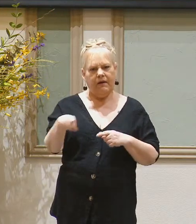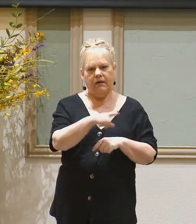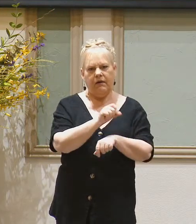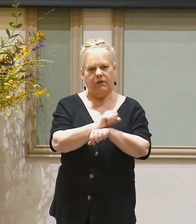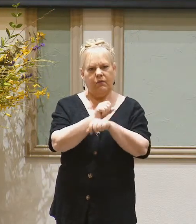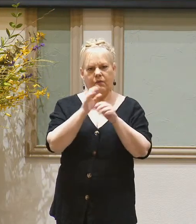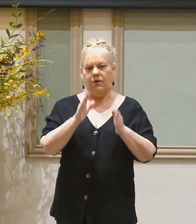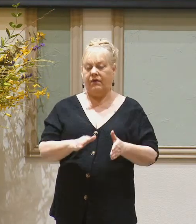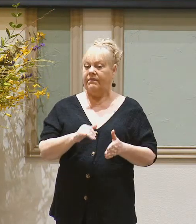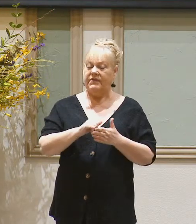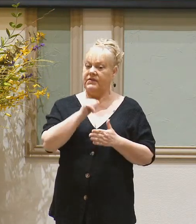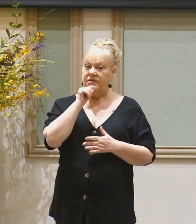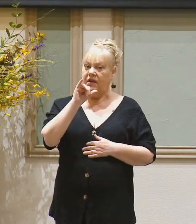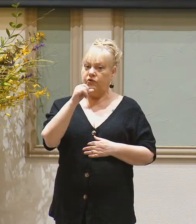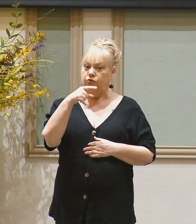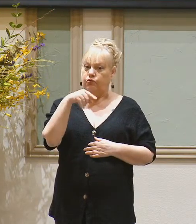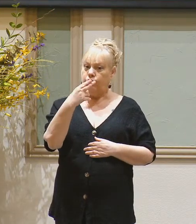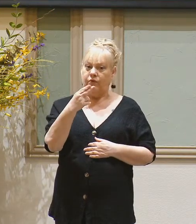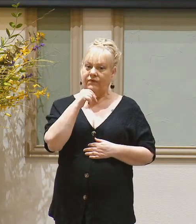not Joseph.